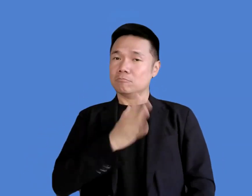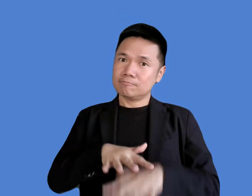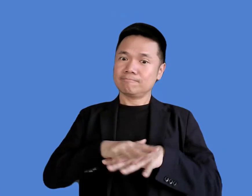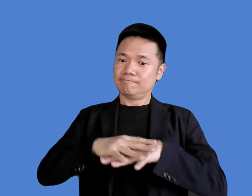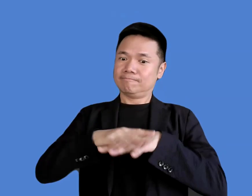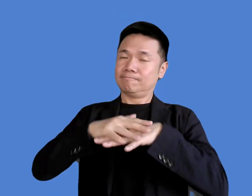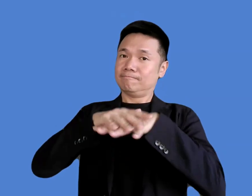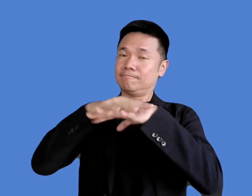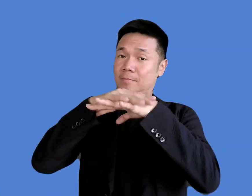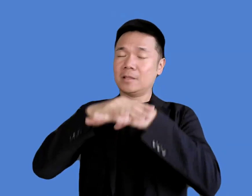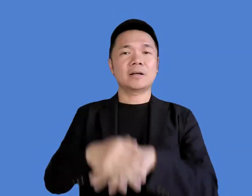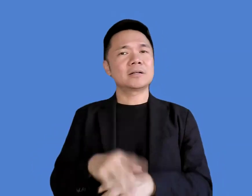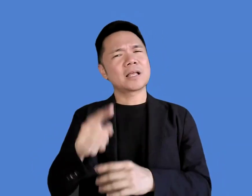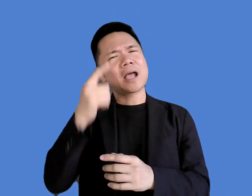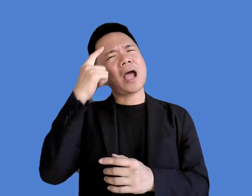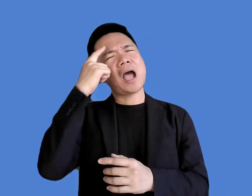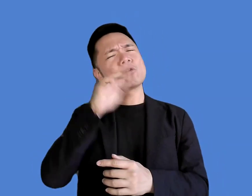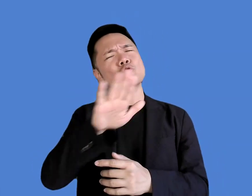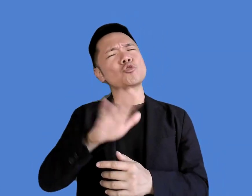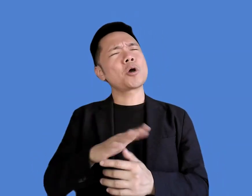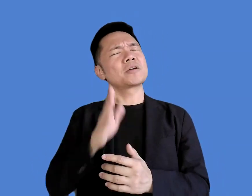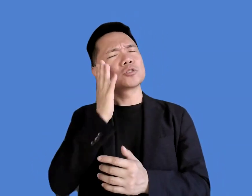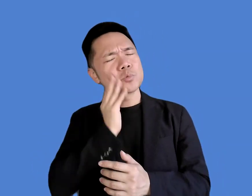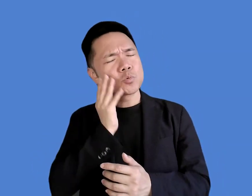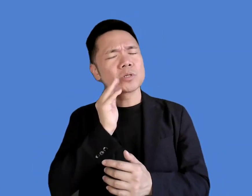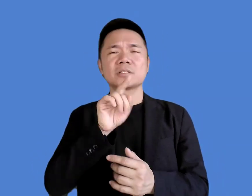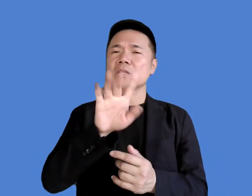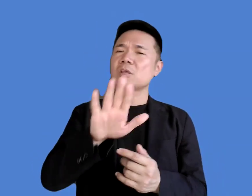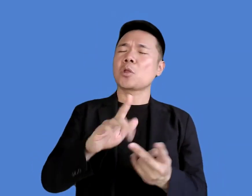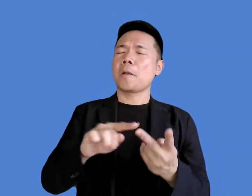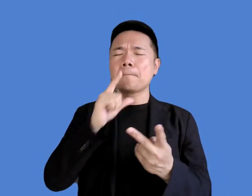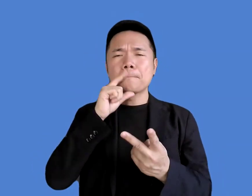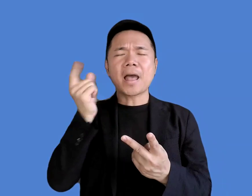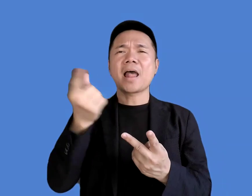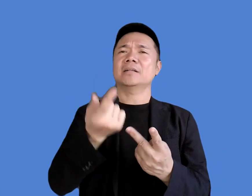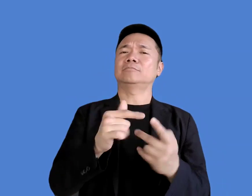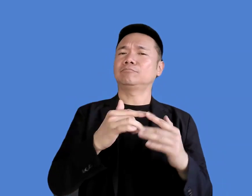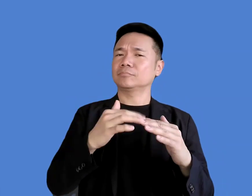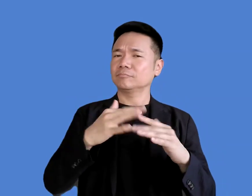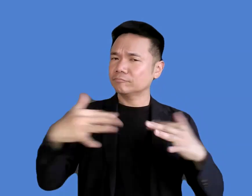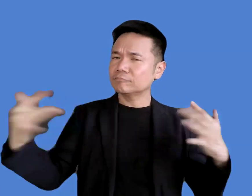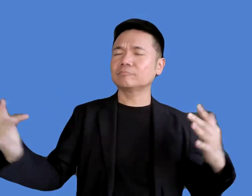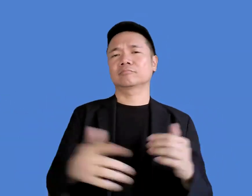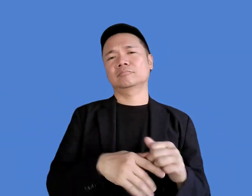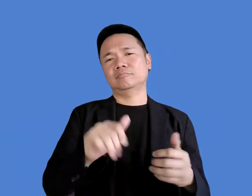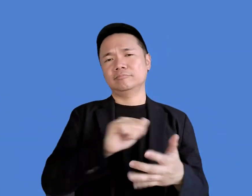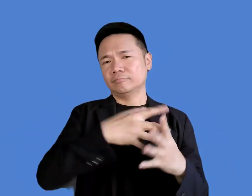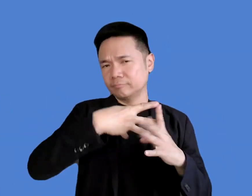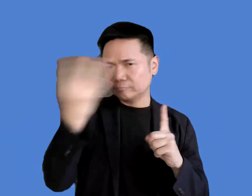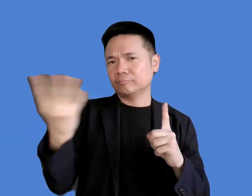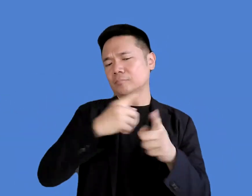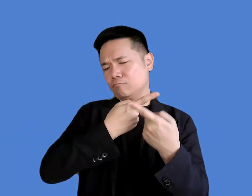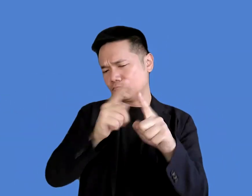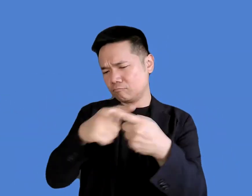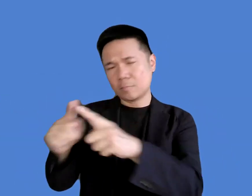identity that shape our experiences as women, men, people of diverse gender identities, people with